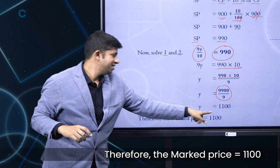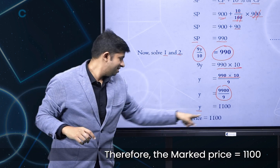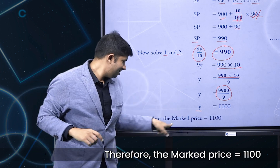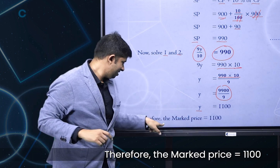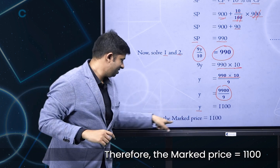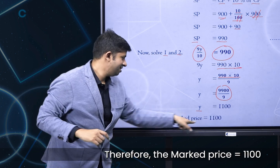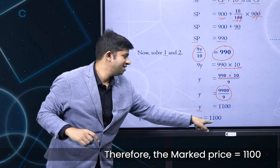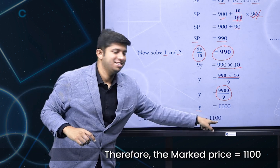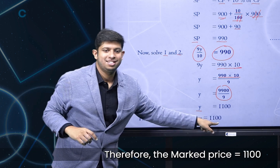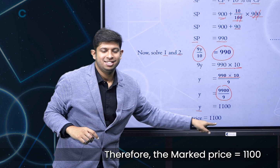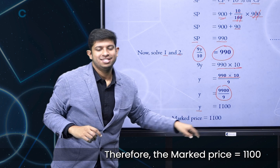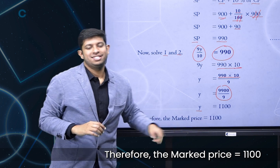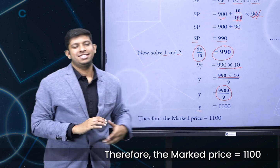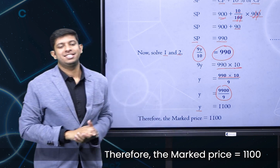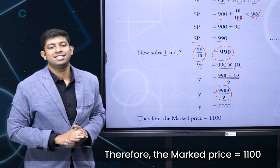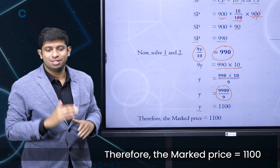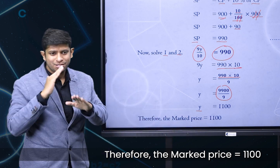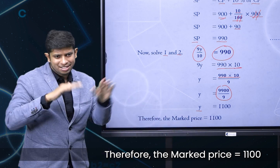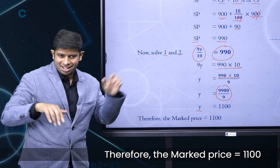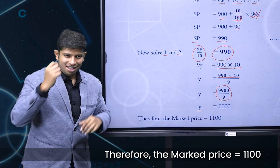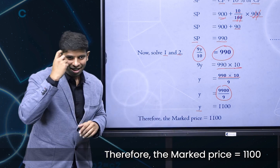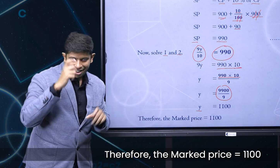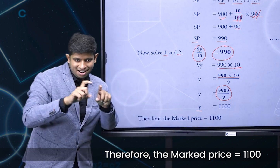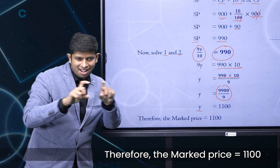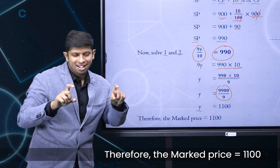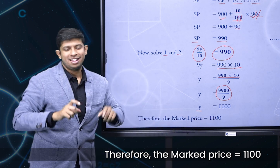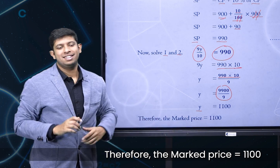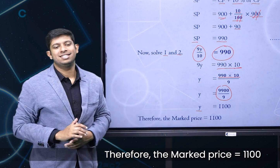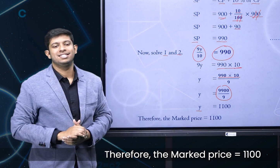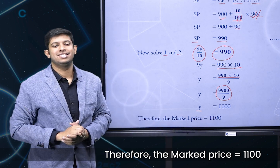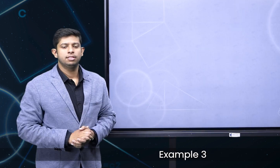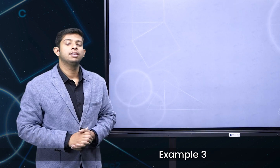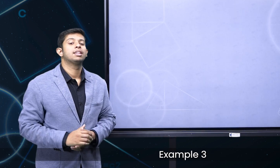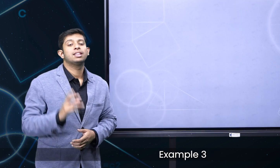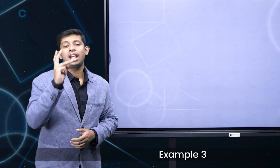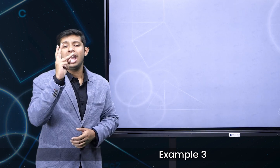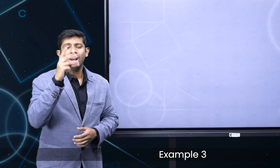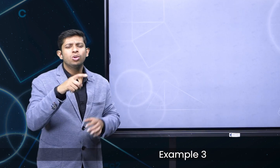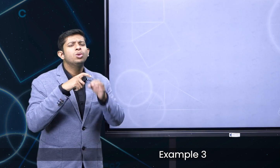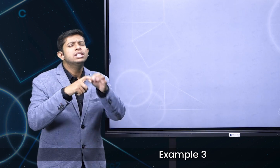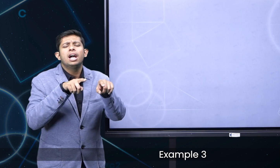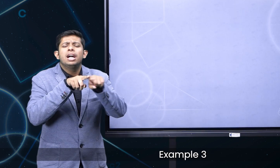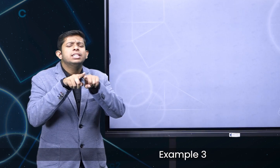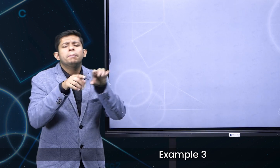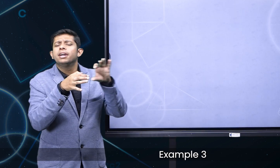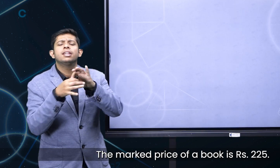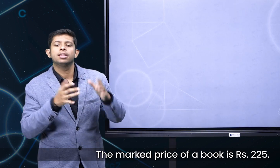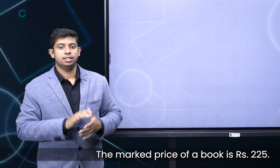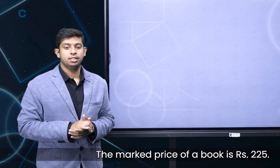1100. Example 3. The marked